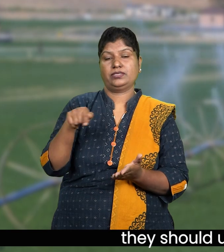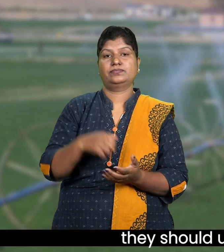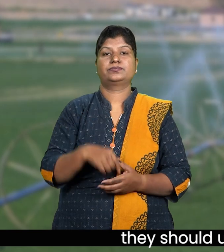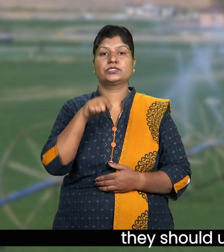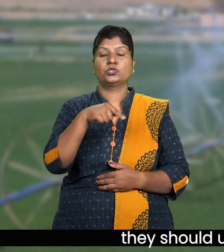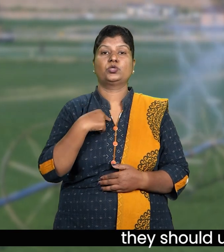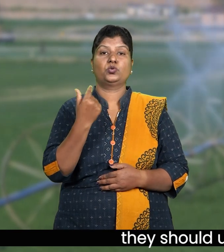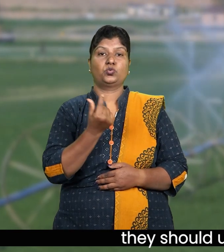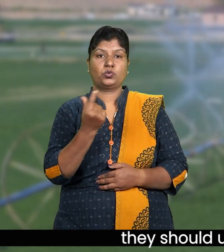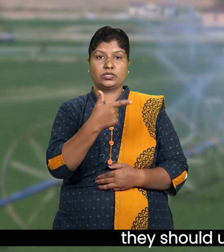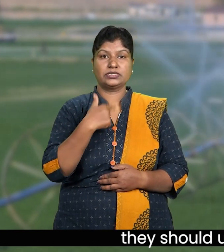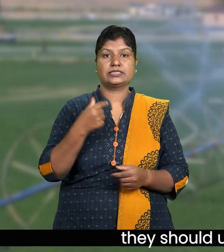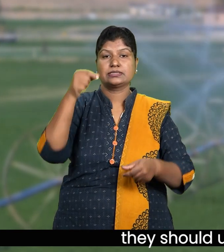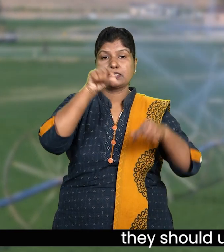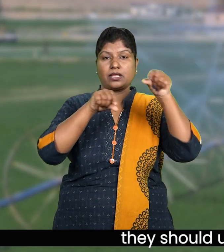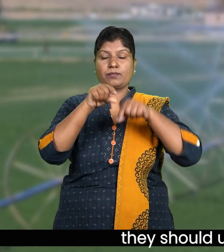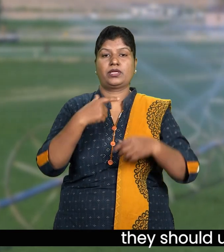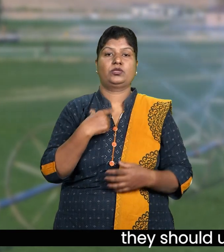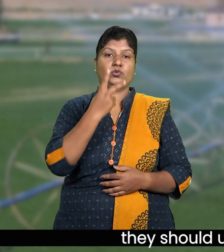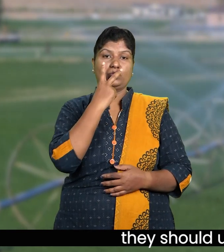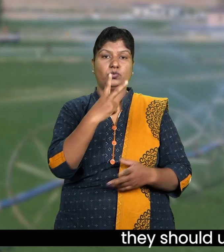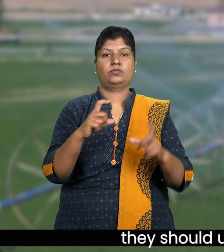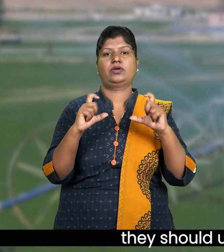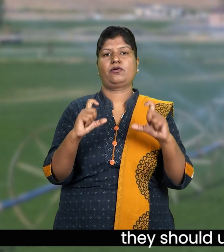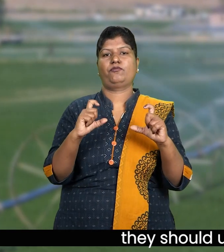these chemicals very carefully.